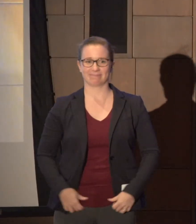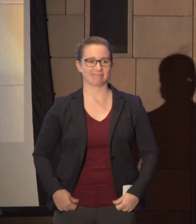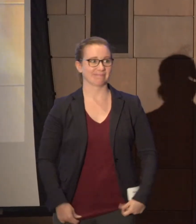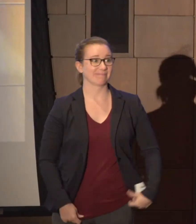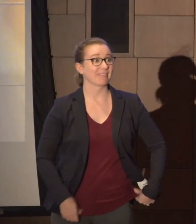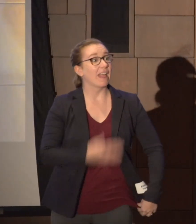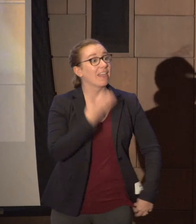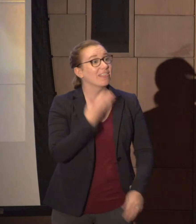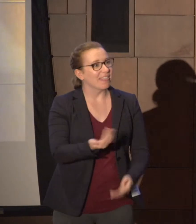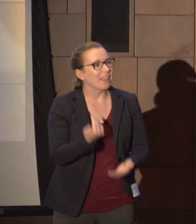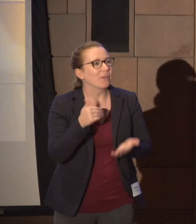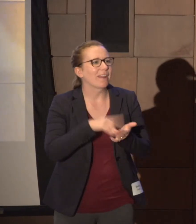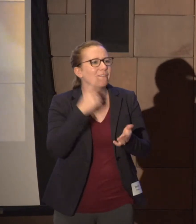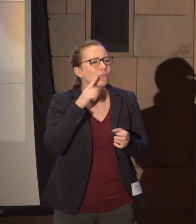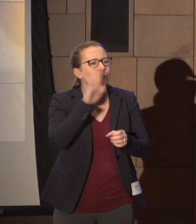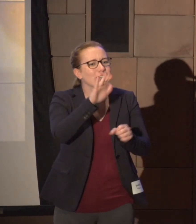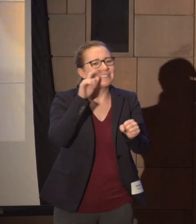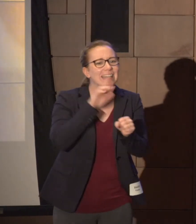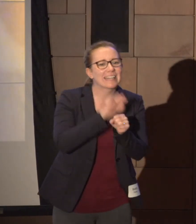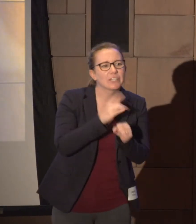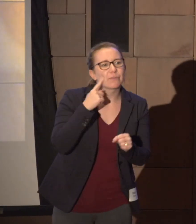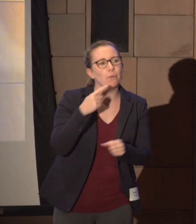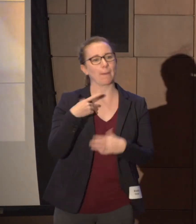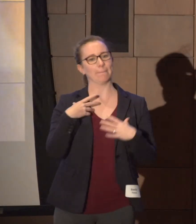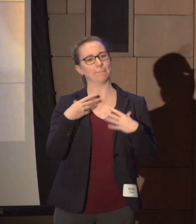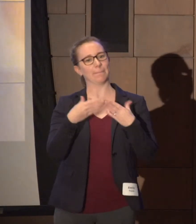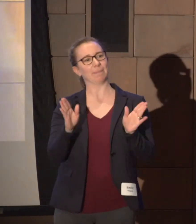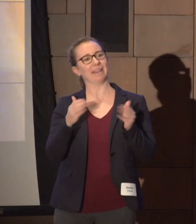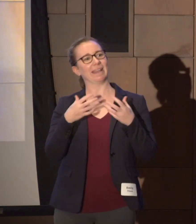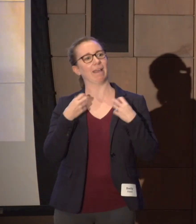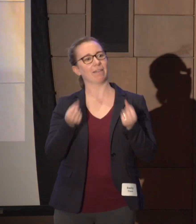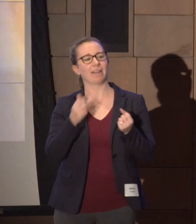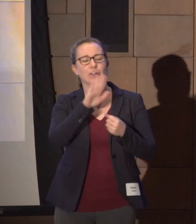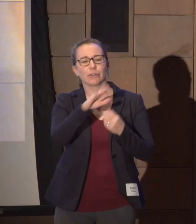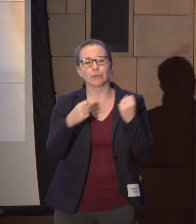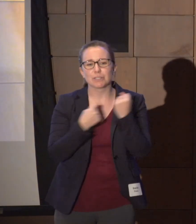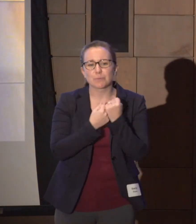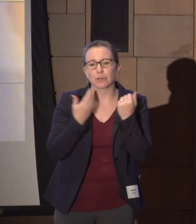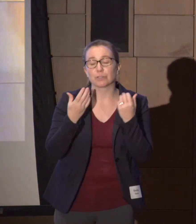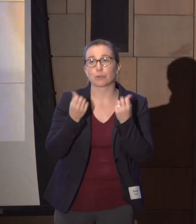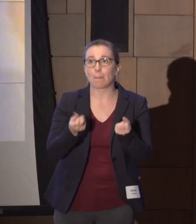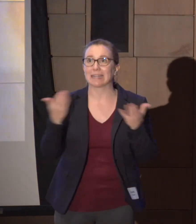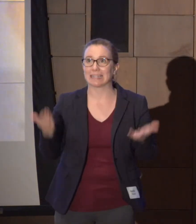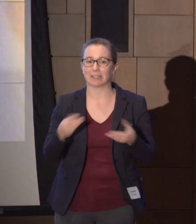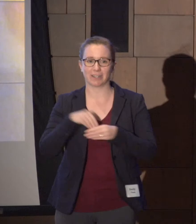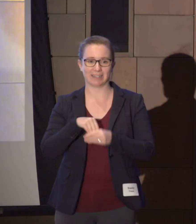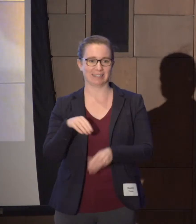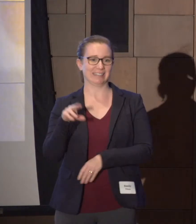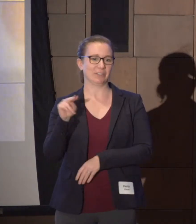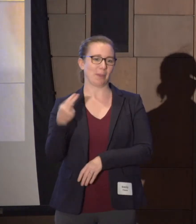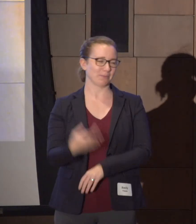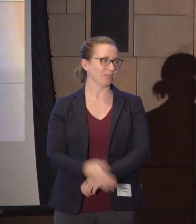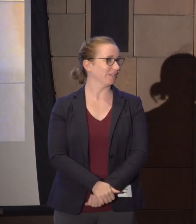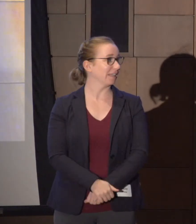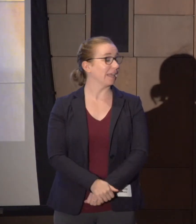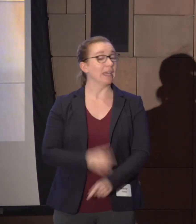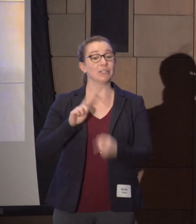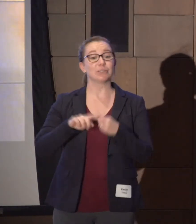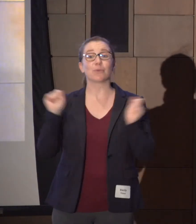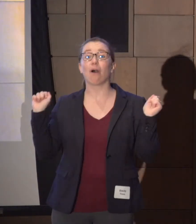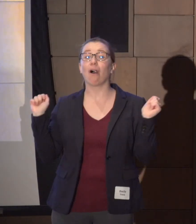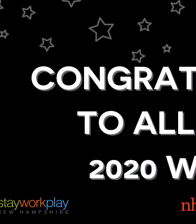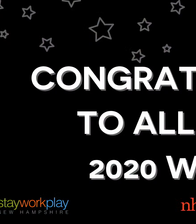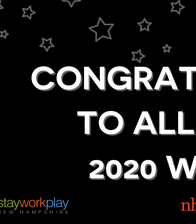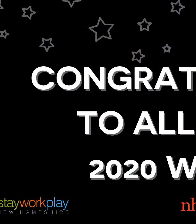Patrick, thank you for your dedication to public health and your support of so many here in the Granite State. And to all of this